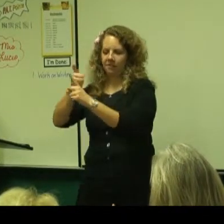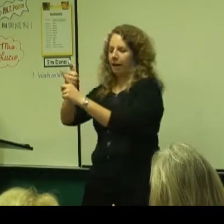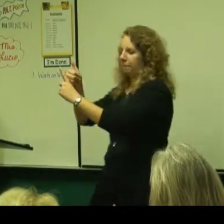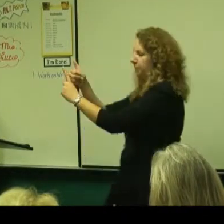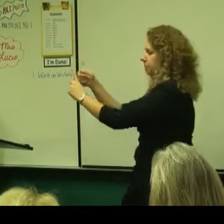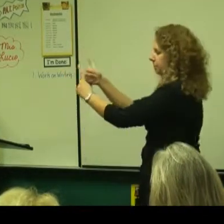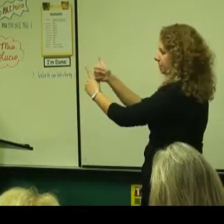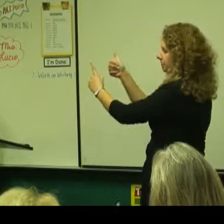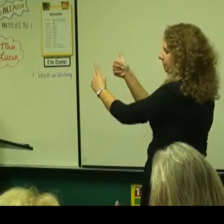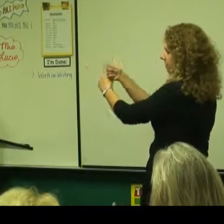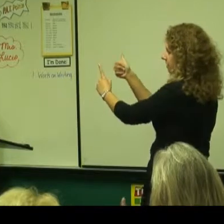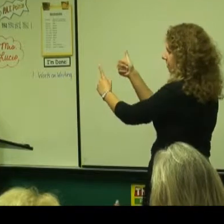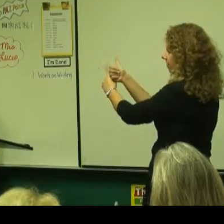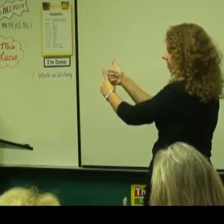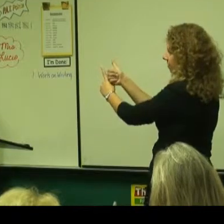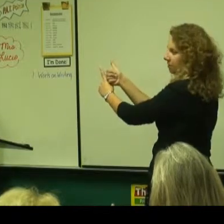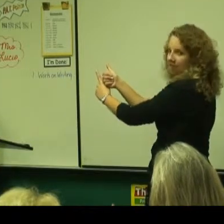Yeah. Itself.